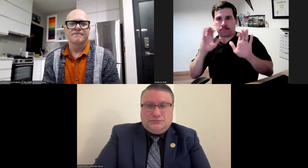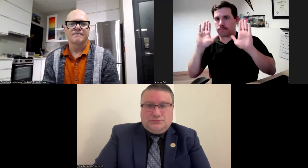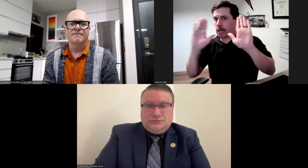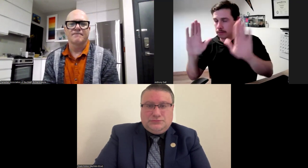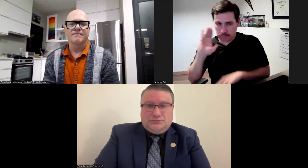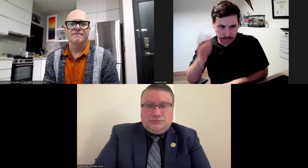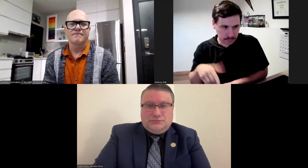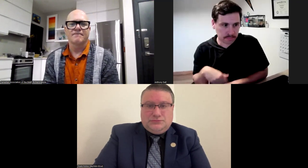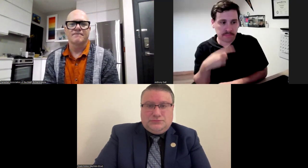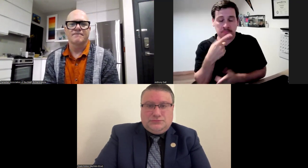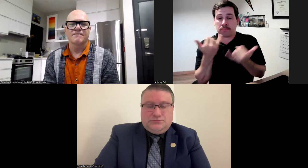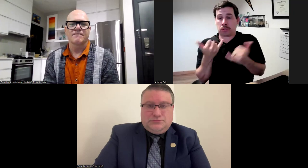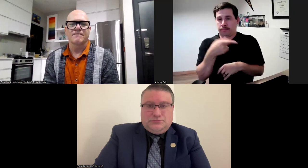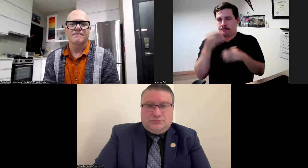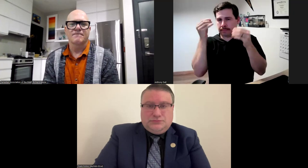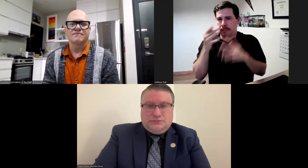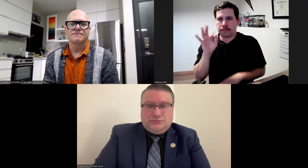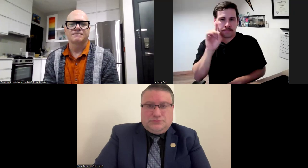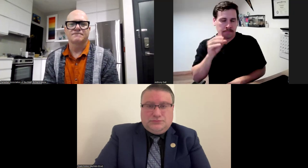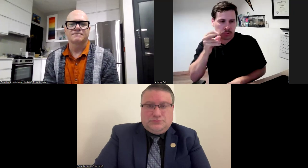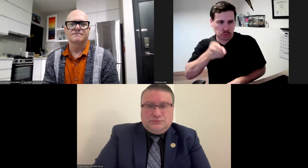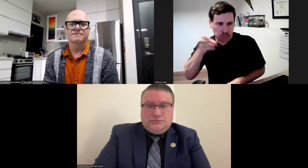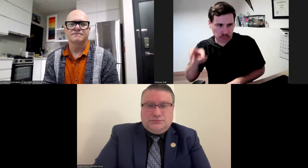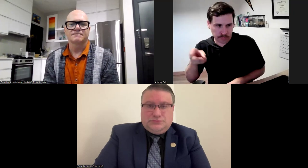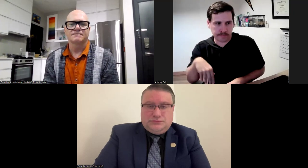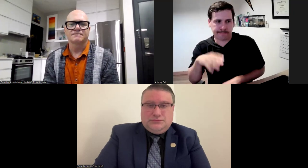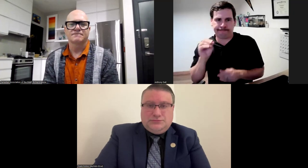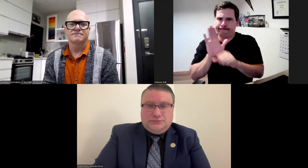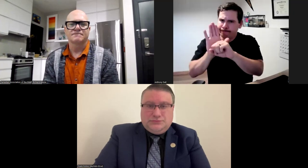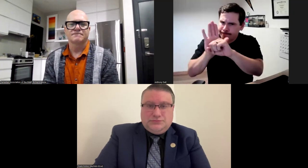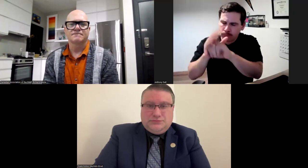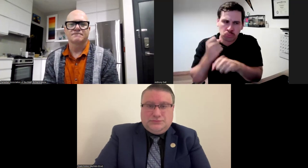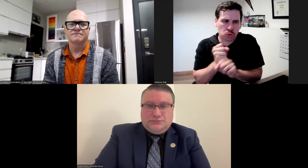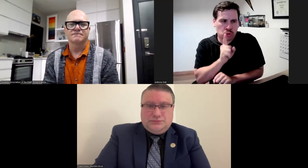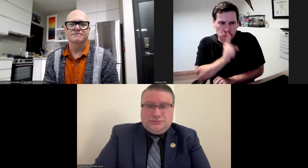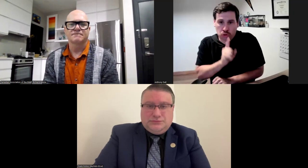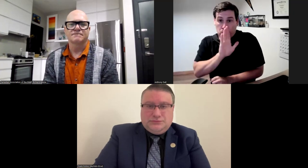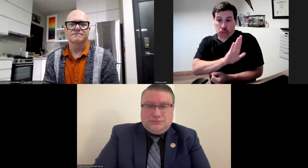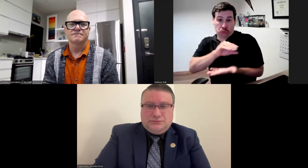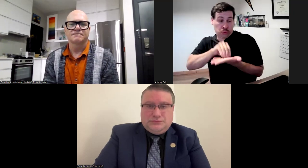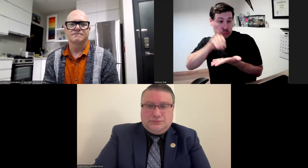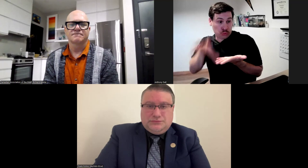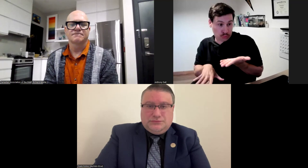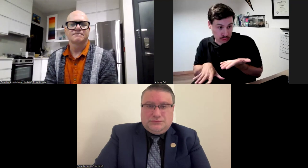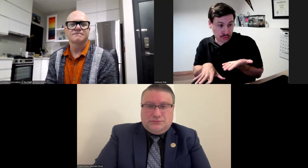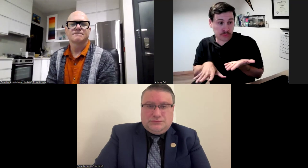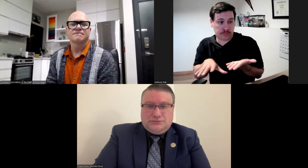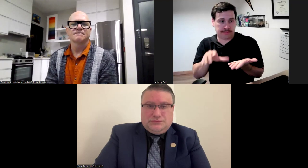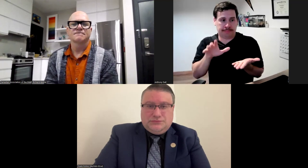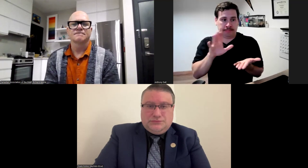Kaylee has sent another message saying that would be amazing. I am a teacher of the deaf and hard of hearing, and the advocacy and ensuring